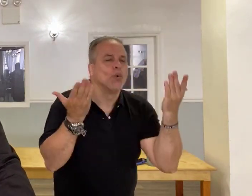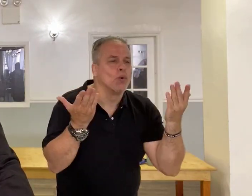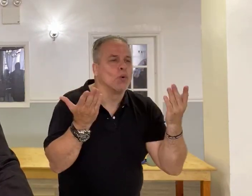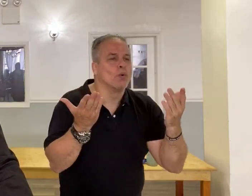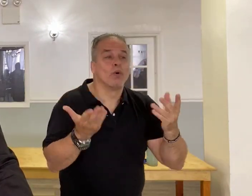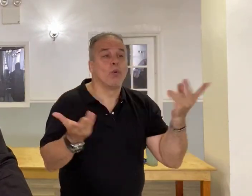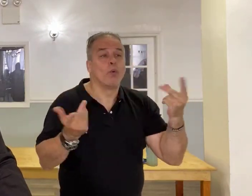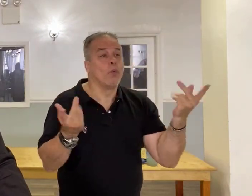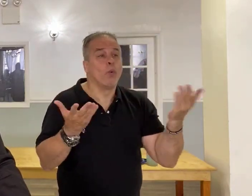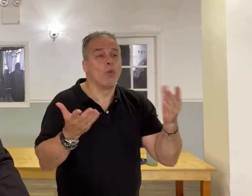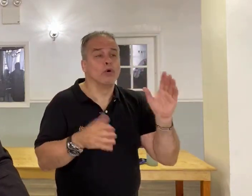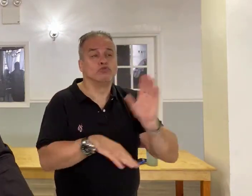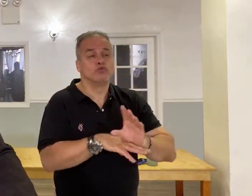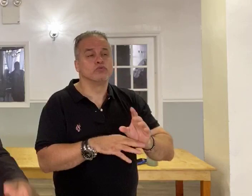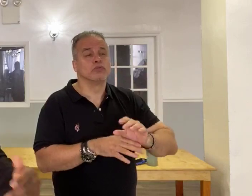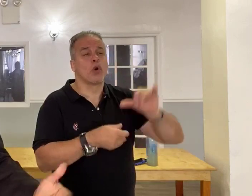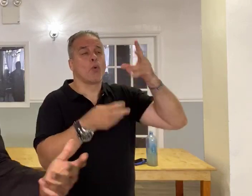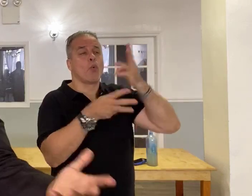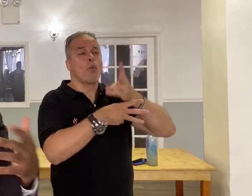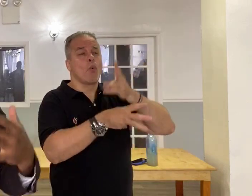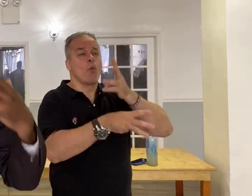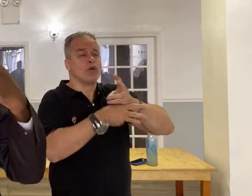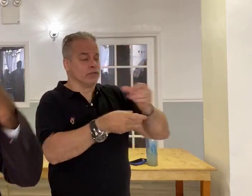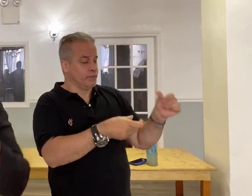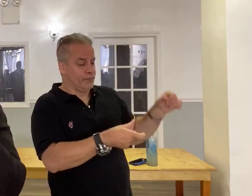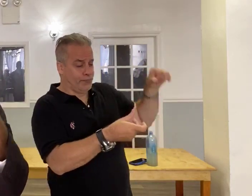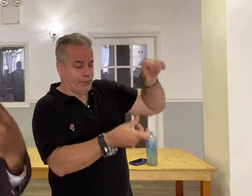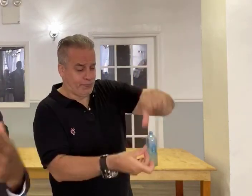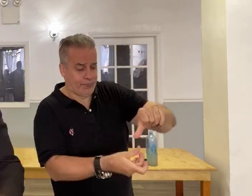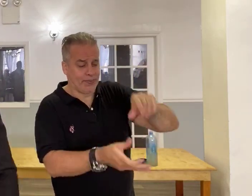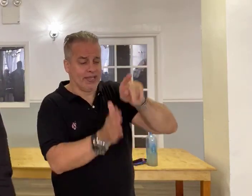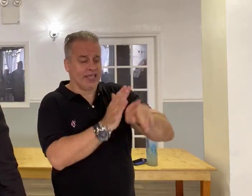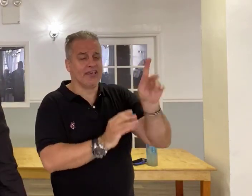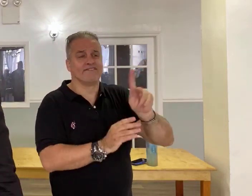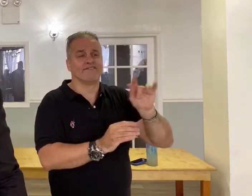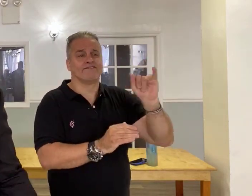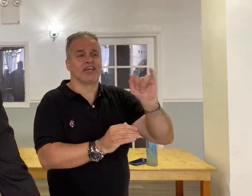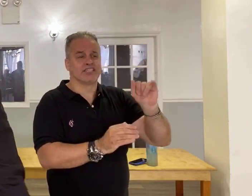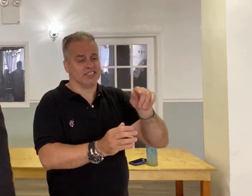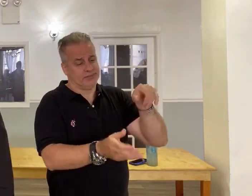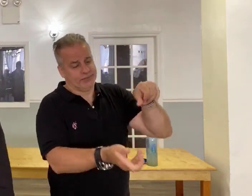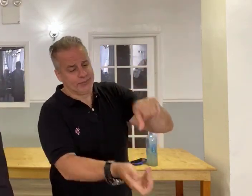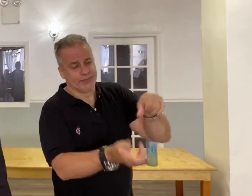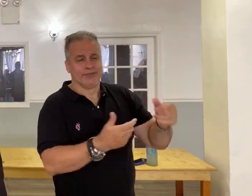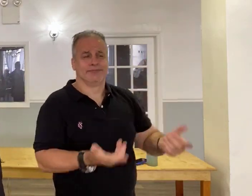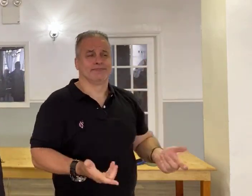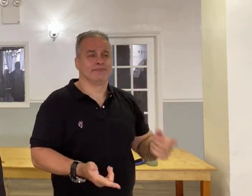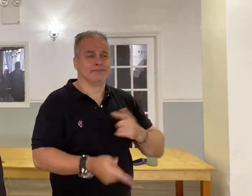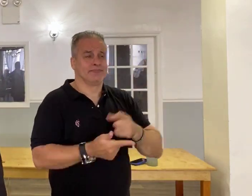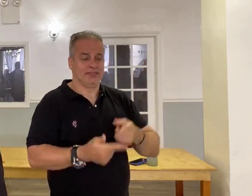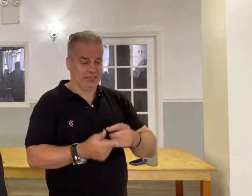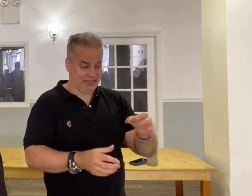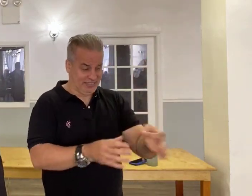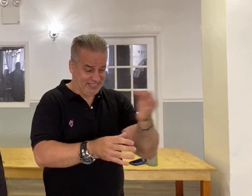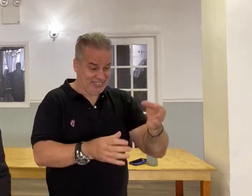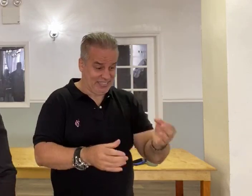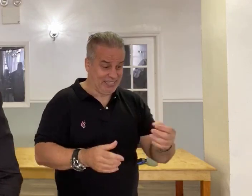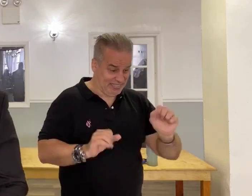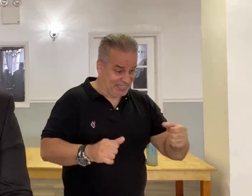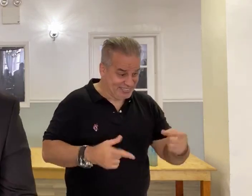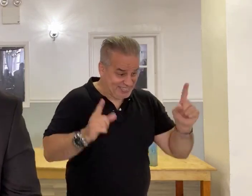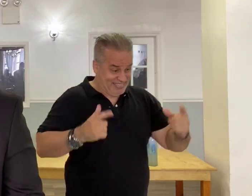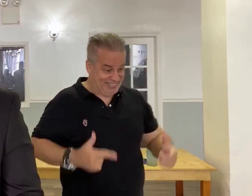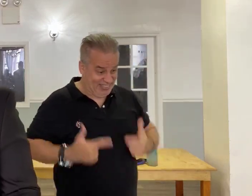say goodbye, it is difficult to say goodbye to something that's so dear to us, like an arm or a leg, or